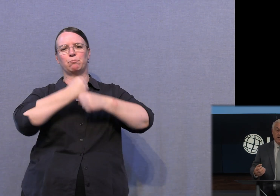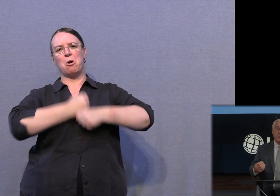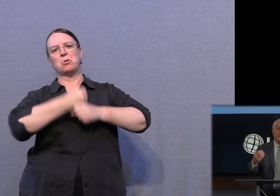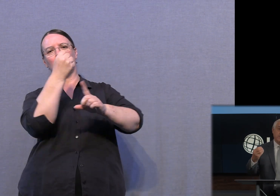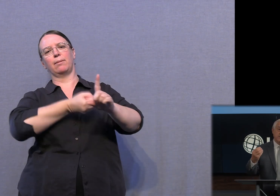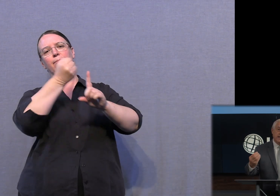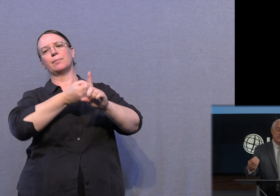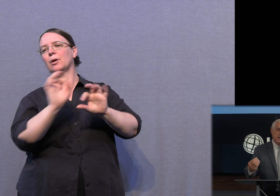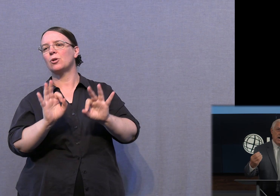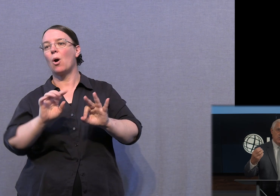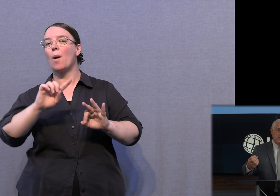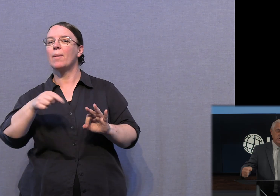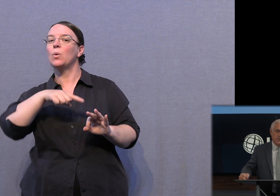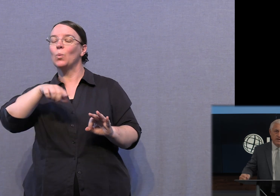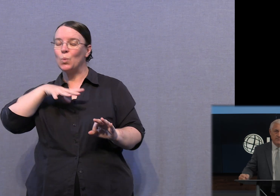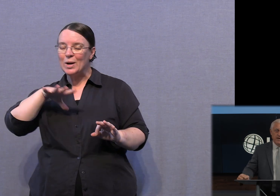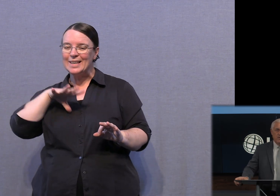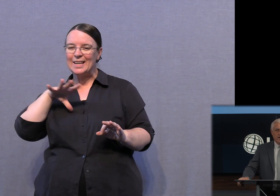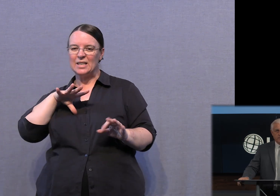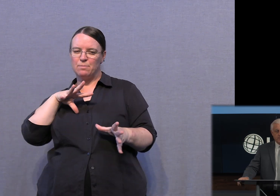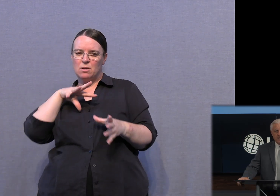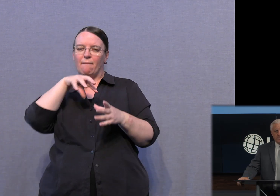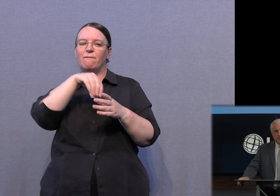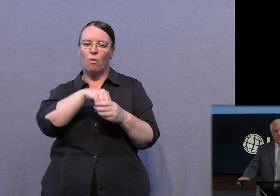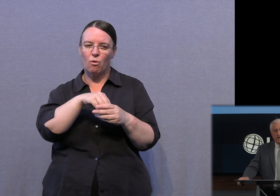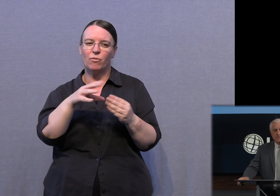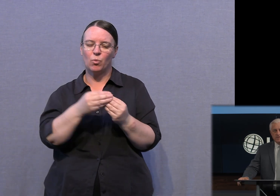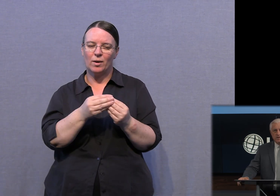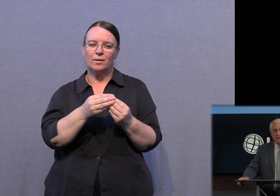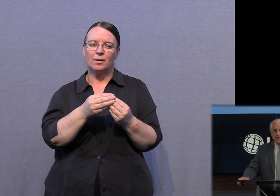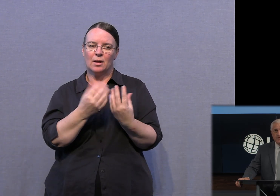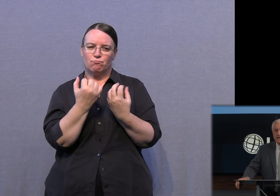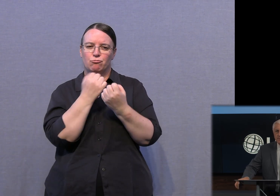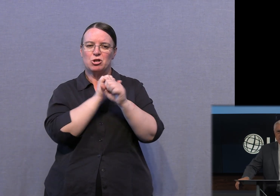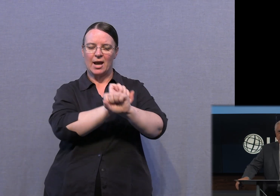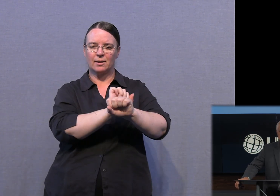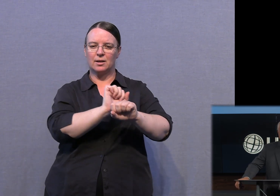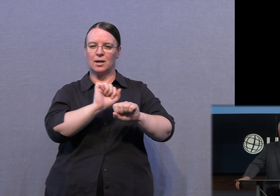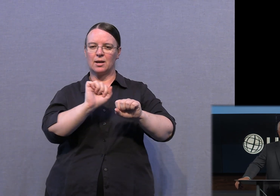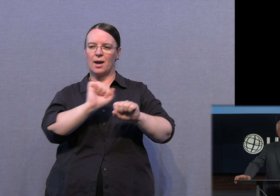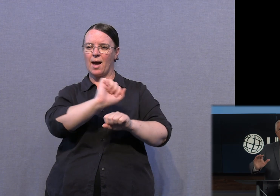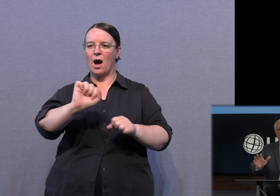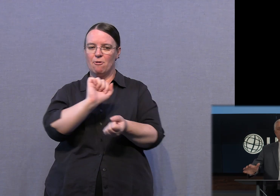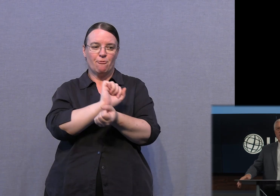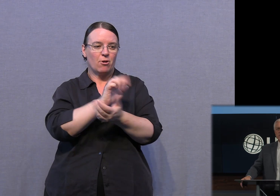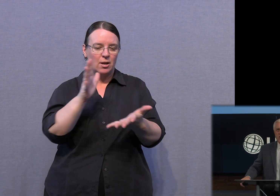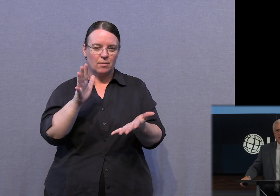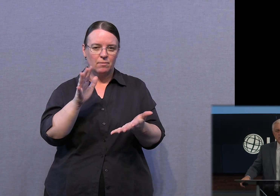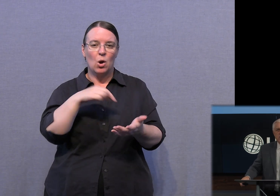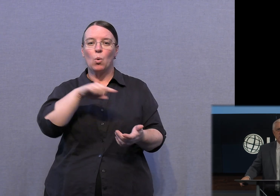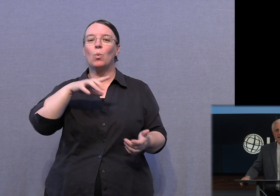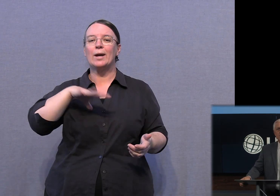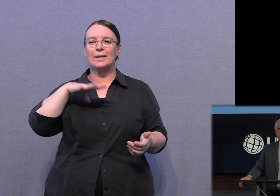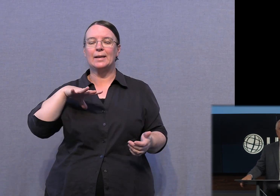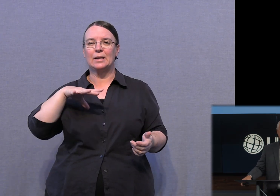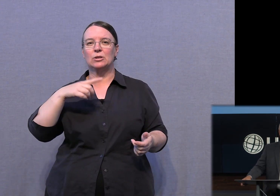community because we have to protect our religious freedom. We have to protect our freedom of assembly, freedom of speech. We have to make our voice heard. The